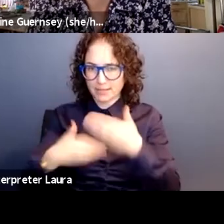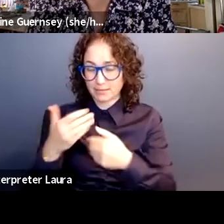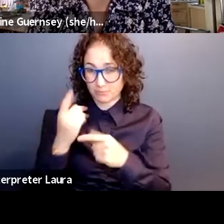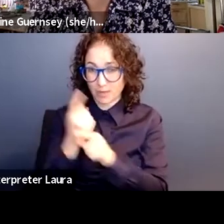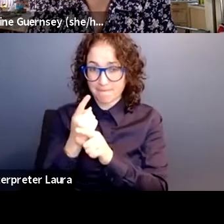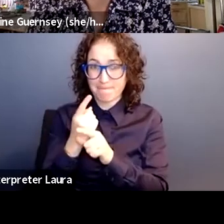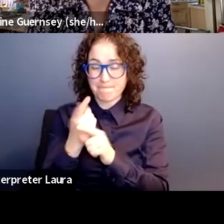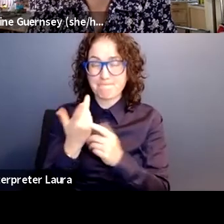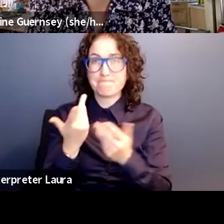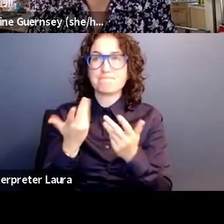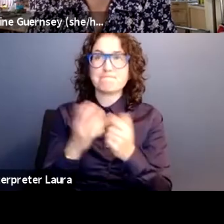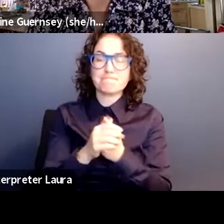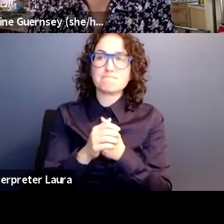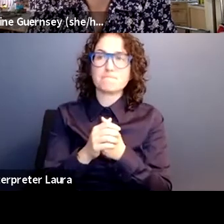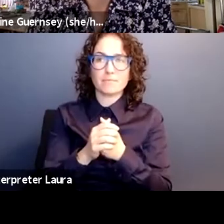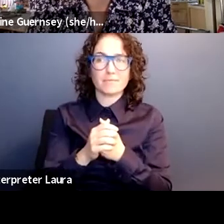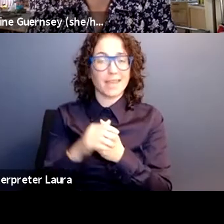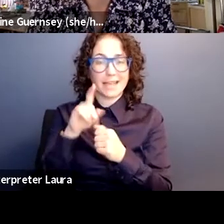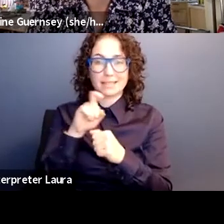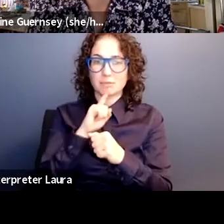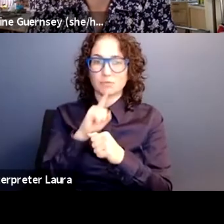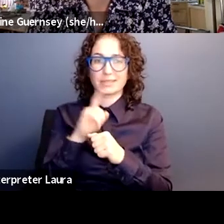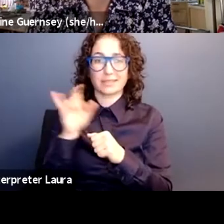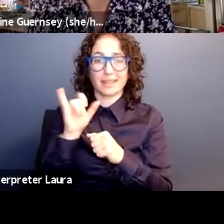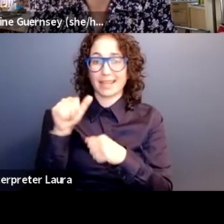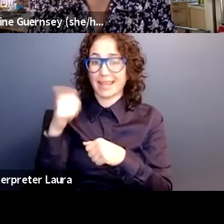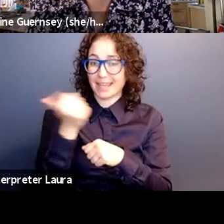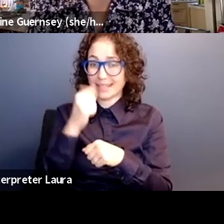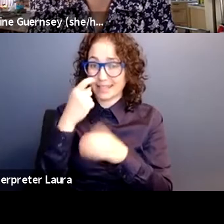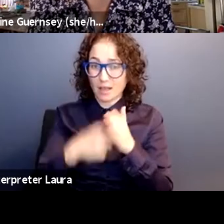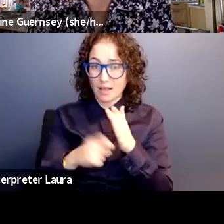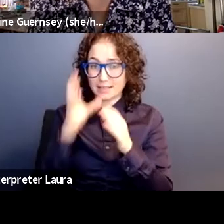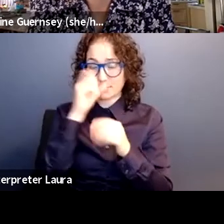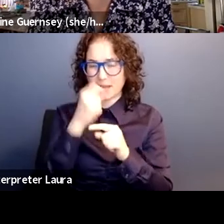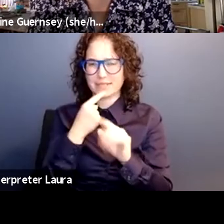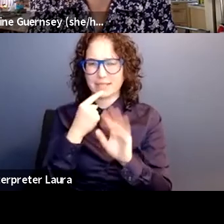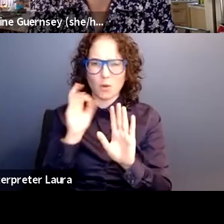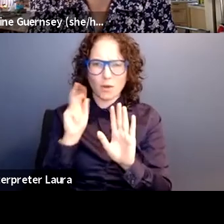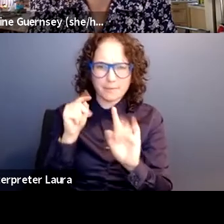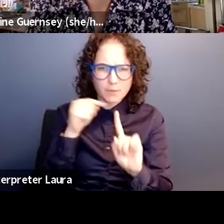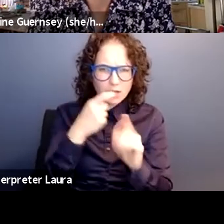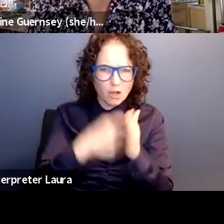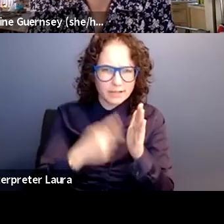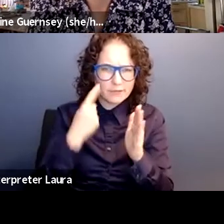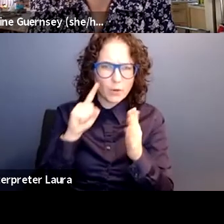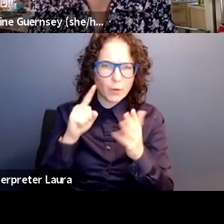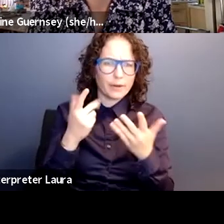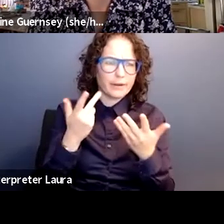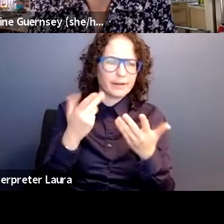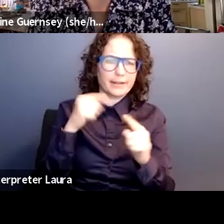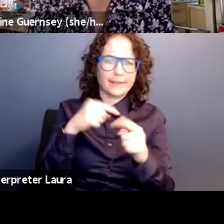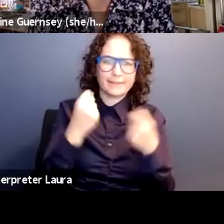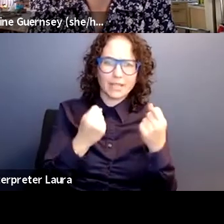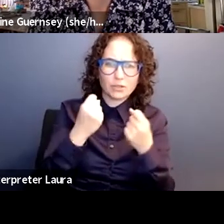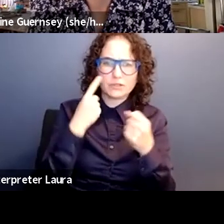right? And it has to be ground truth, like any cost assumptions. It has to be saying, okay, what are the costs for vehicles,